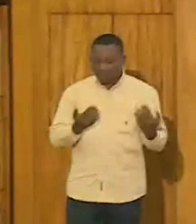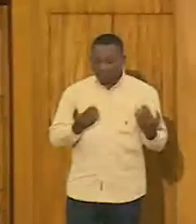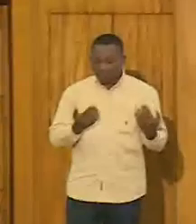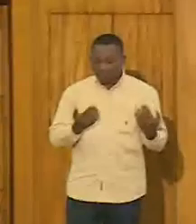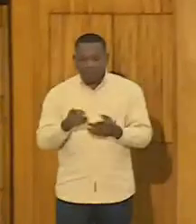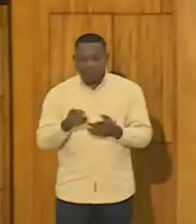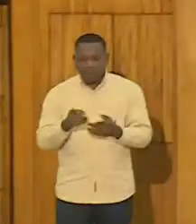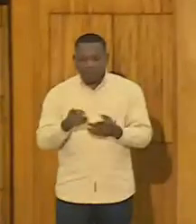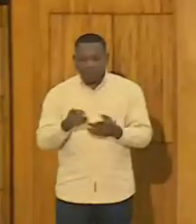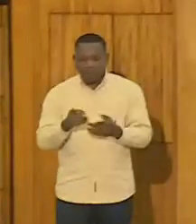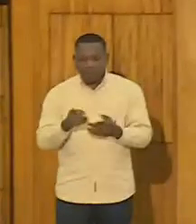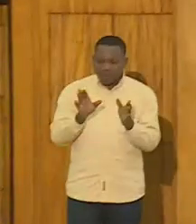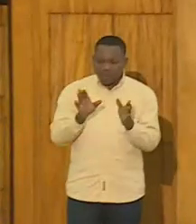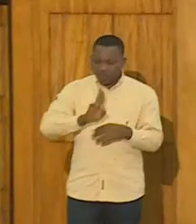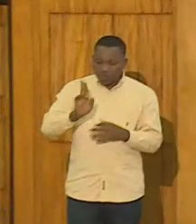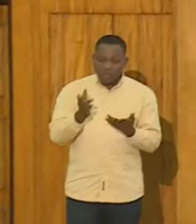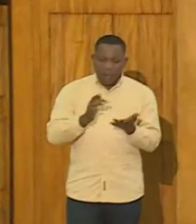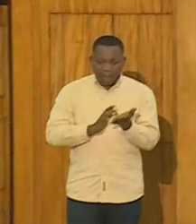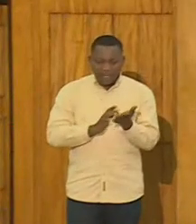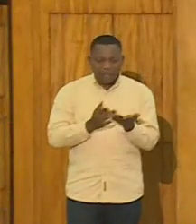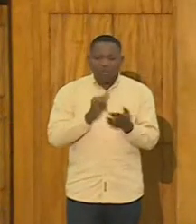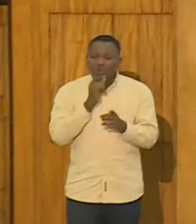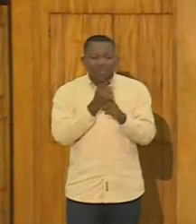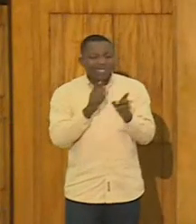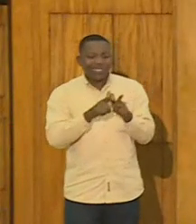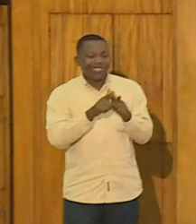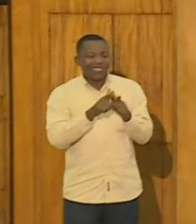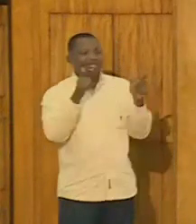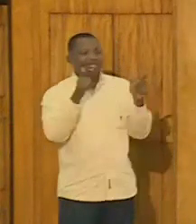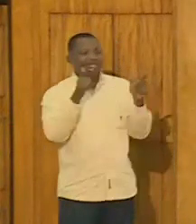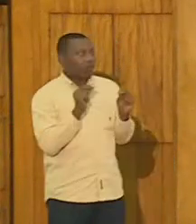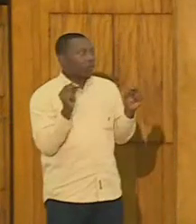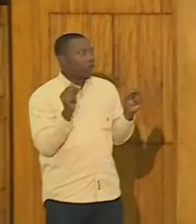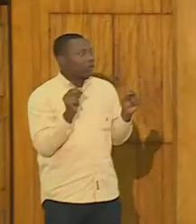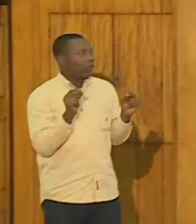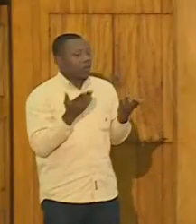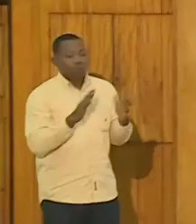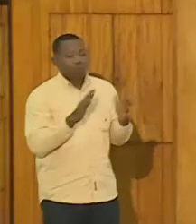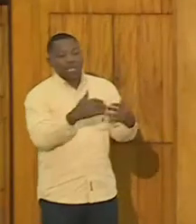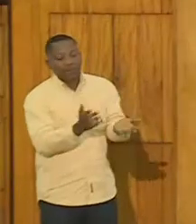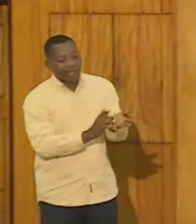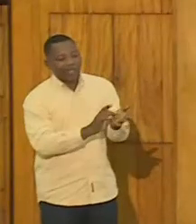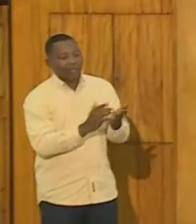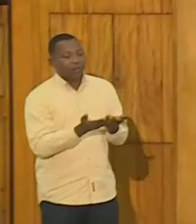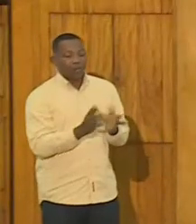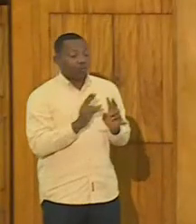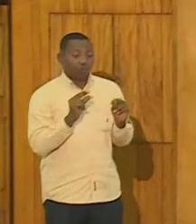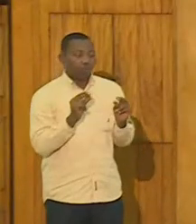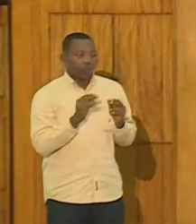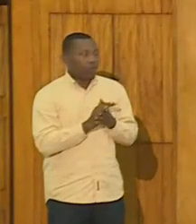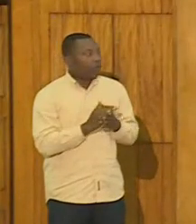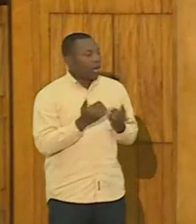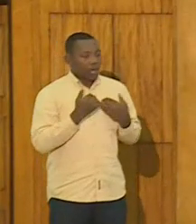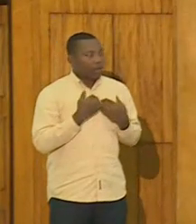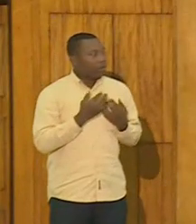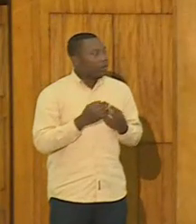be able to still use the vaccine? Not just in the general perspective of, we are giving you this vaccine, will you be able to use it?